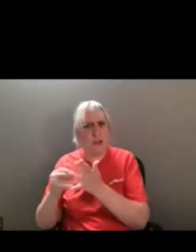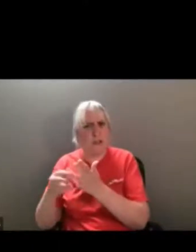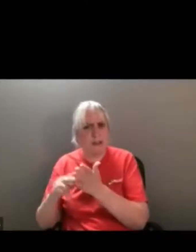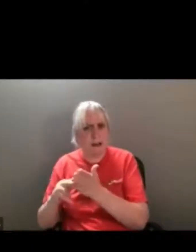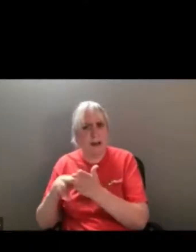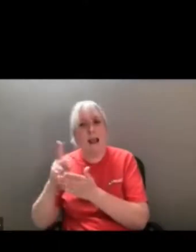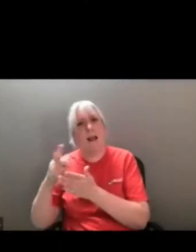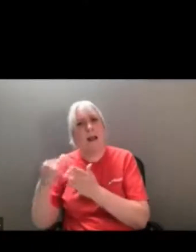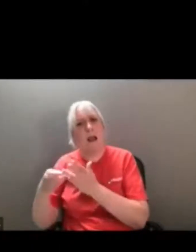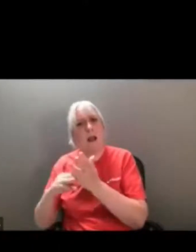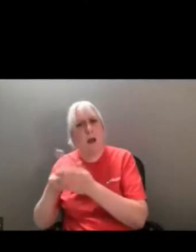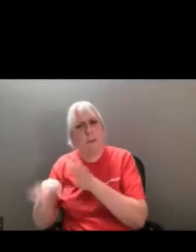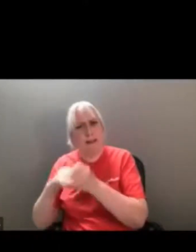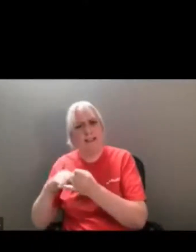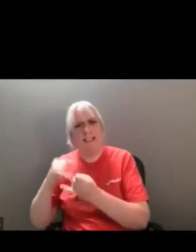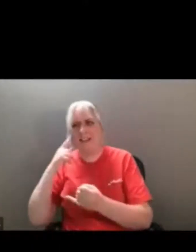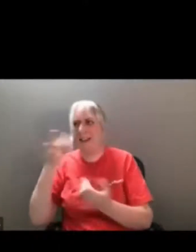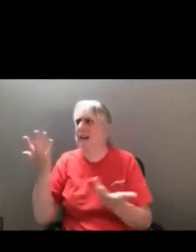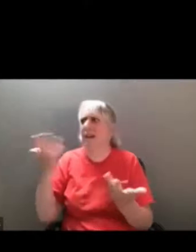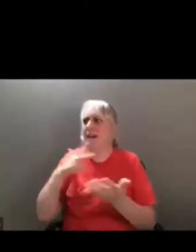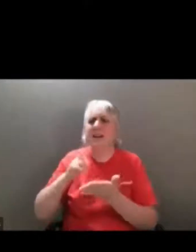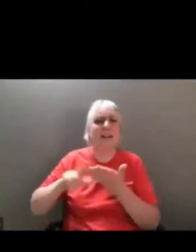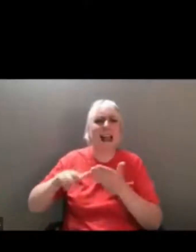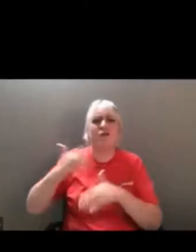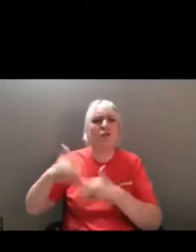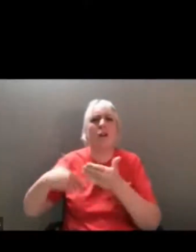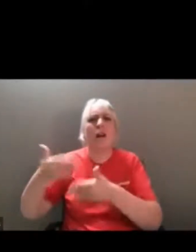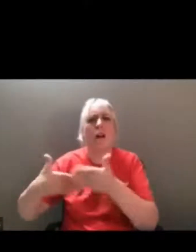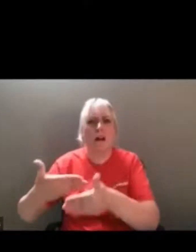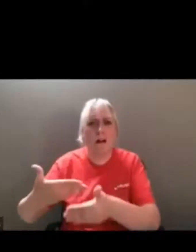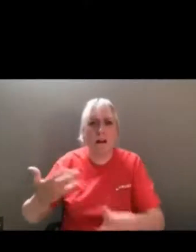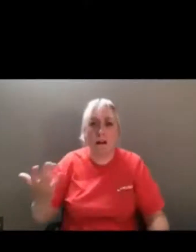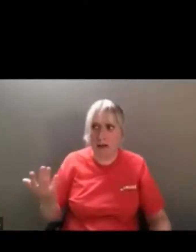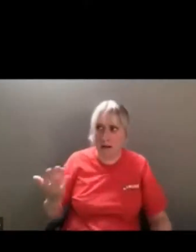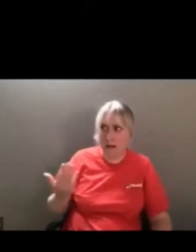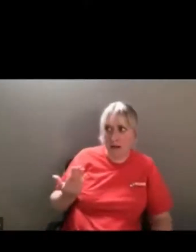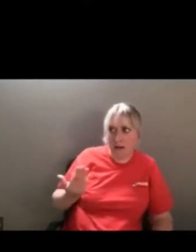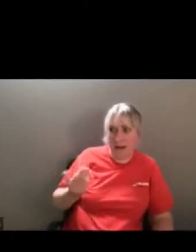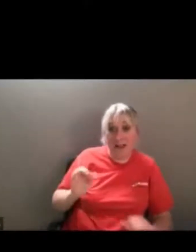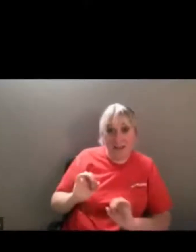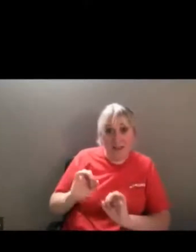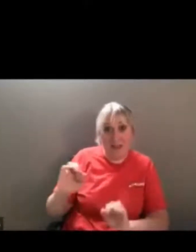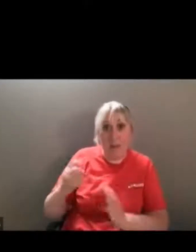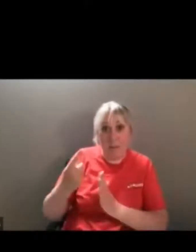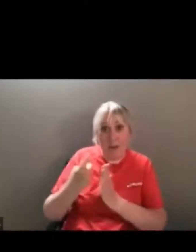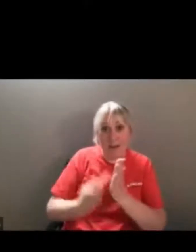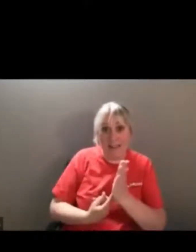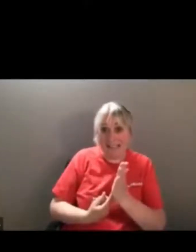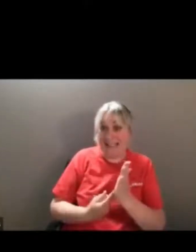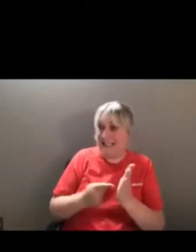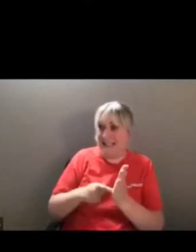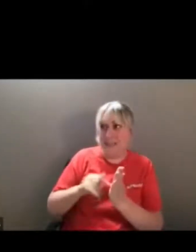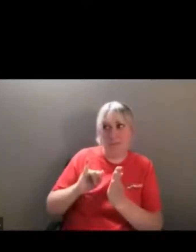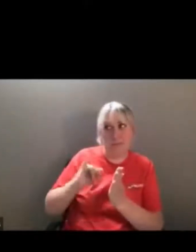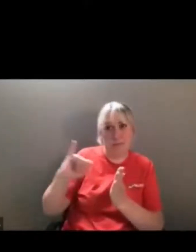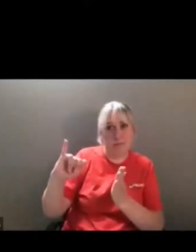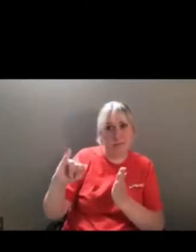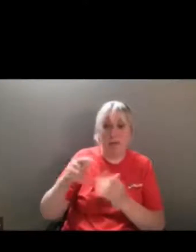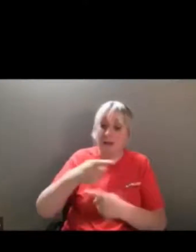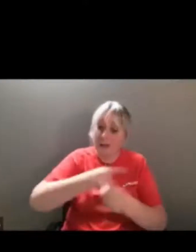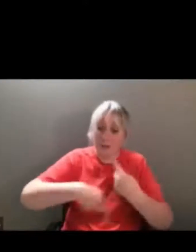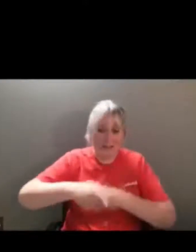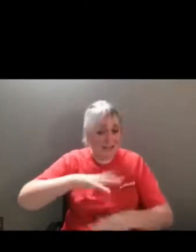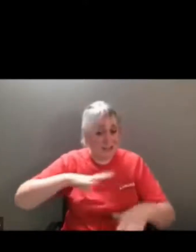society. Progressive disability policy making will not be on their agenda. What we must be prepared for are